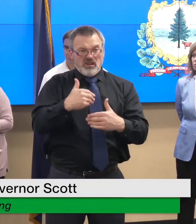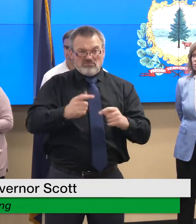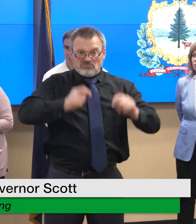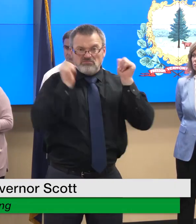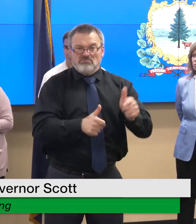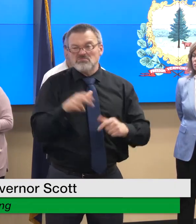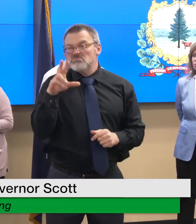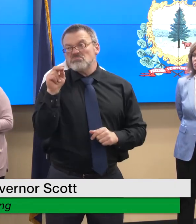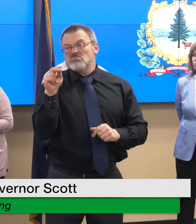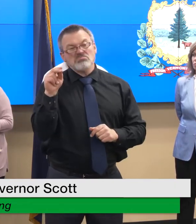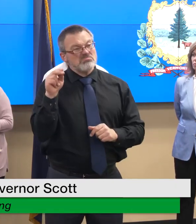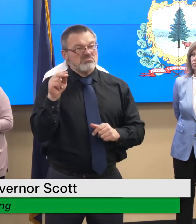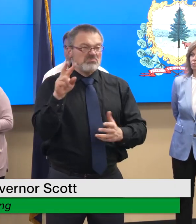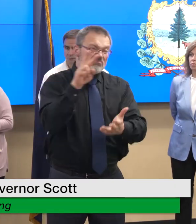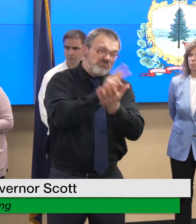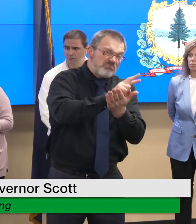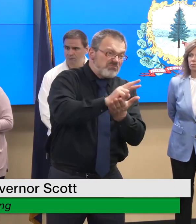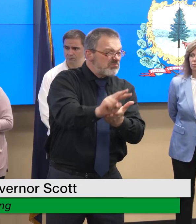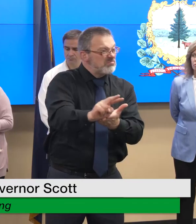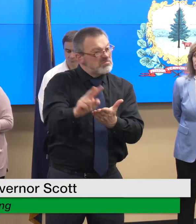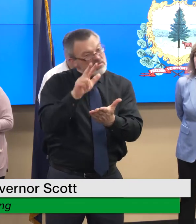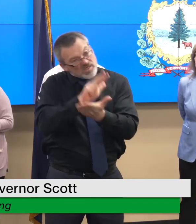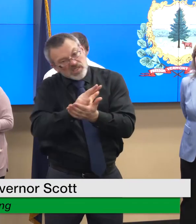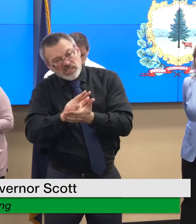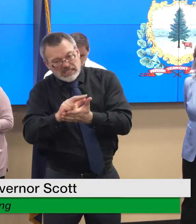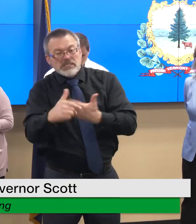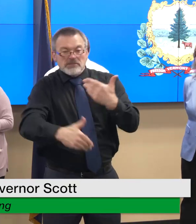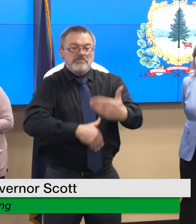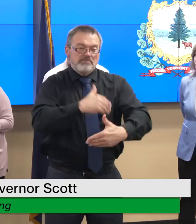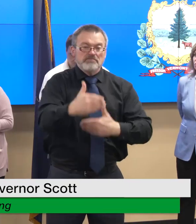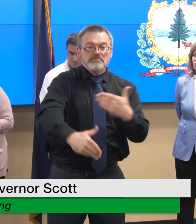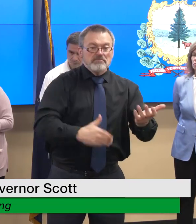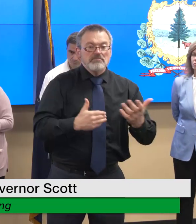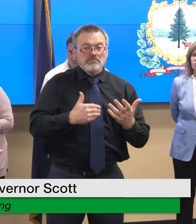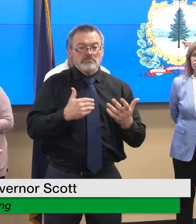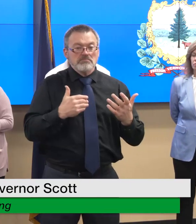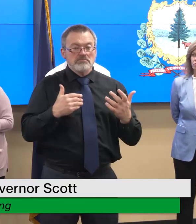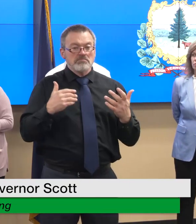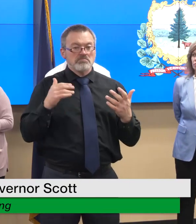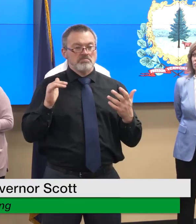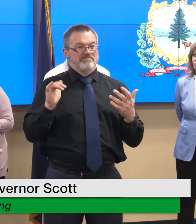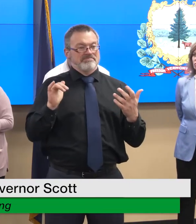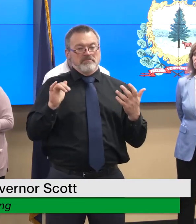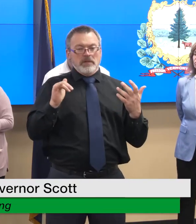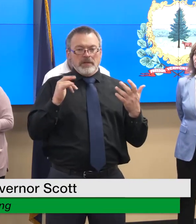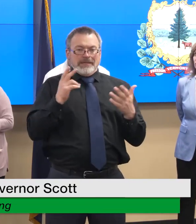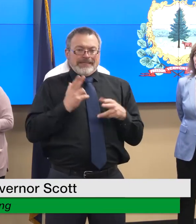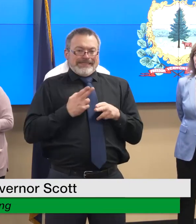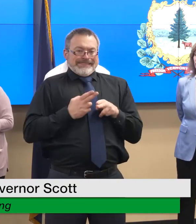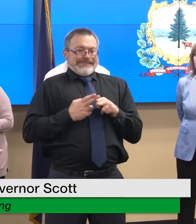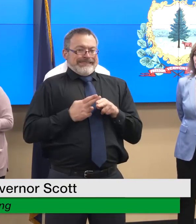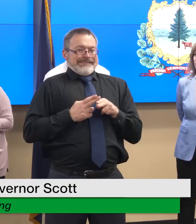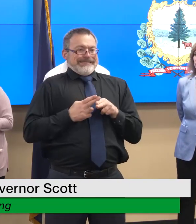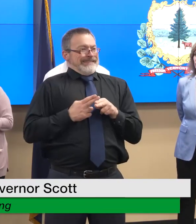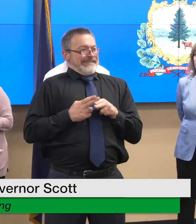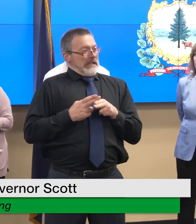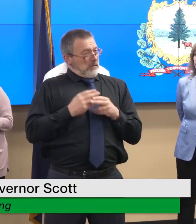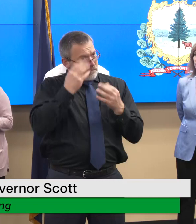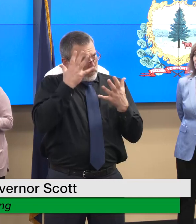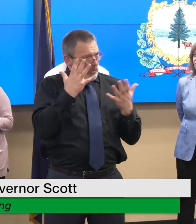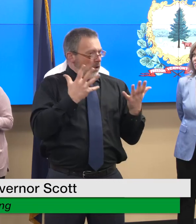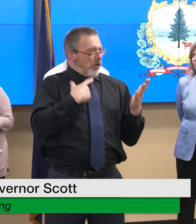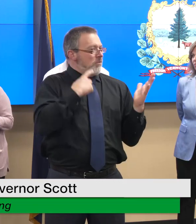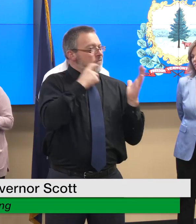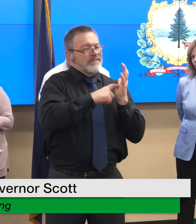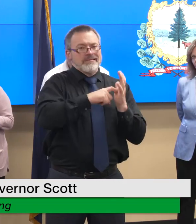We have very preliminary information indicating that 50 or more homes were destroyed or took